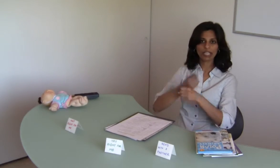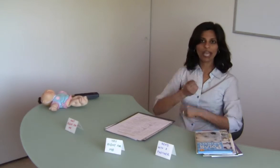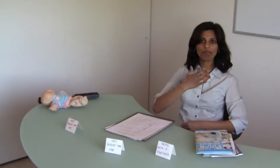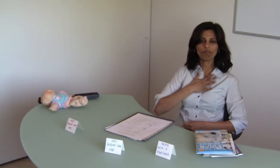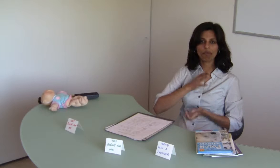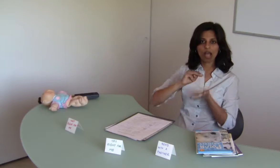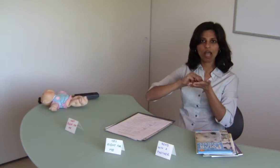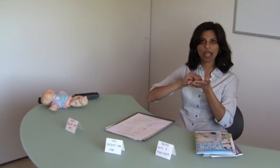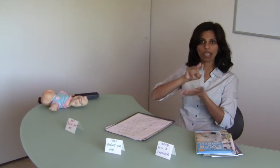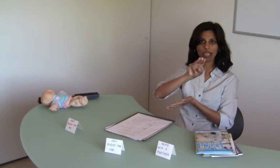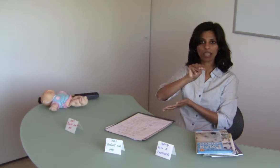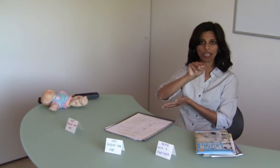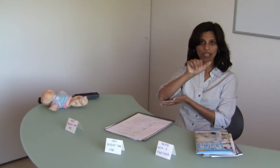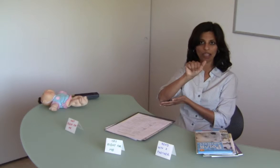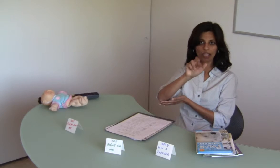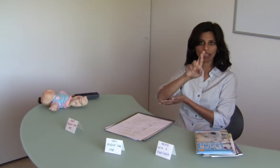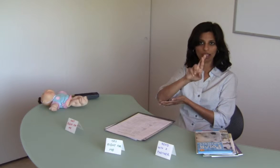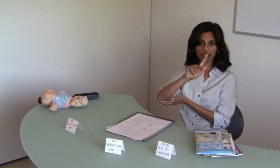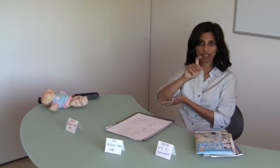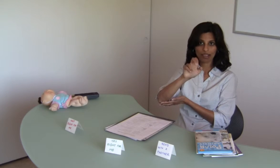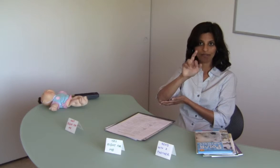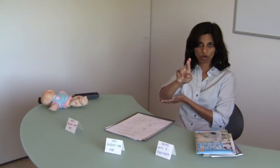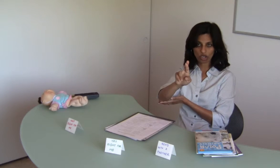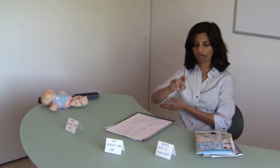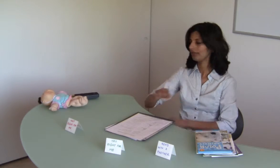get my marker.